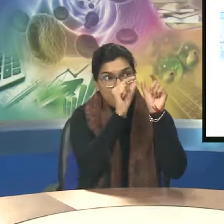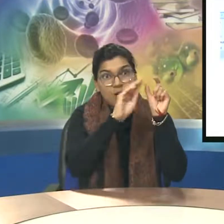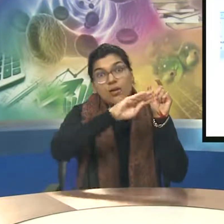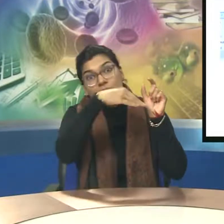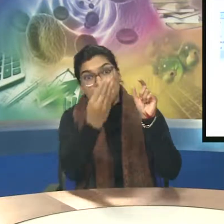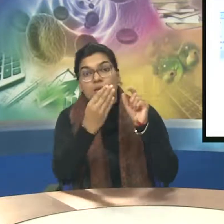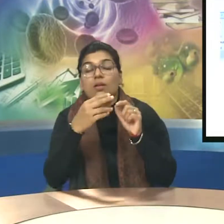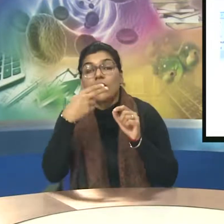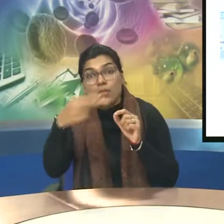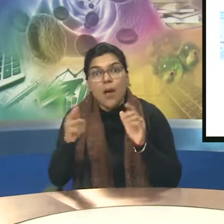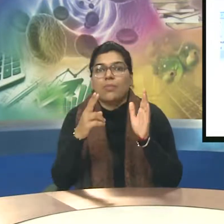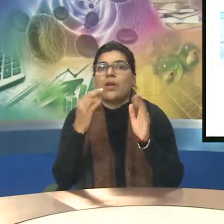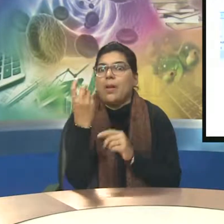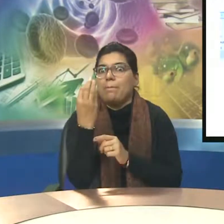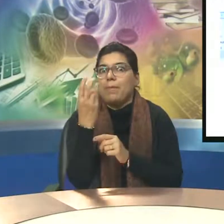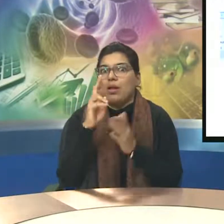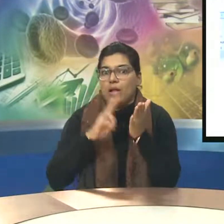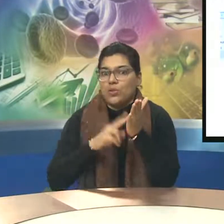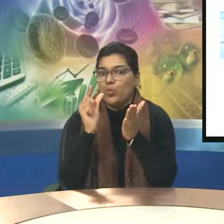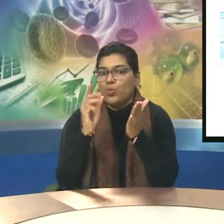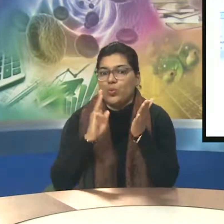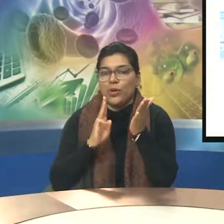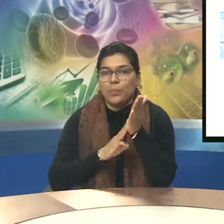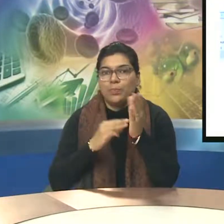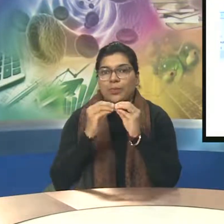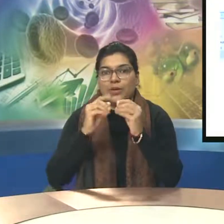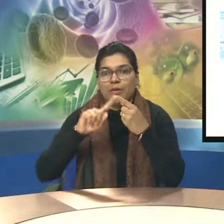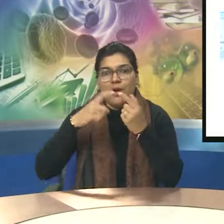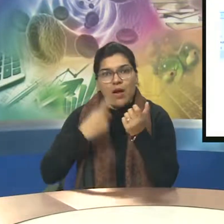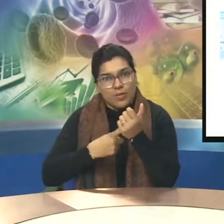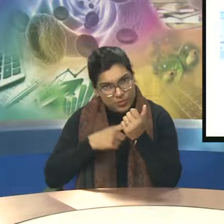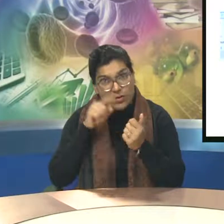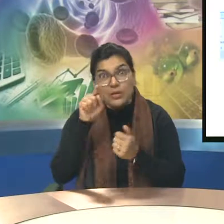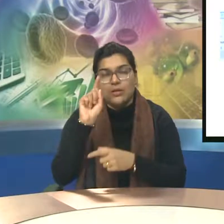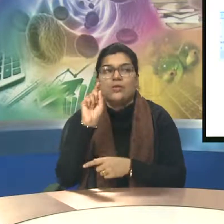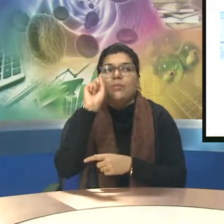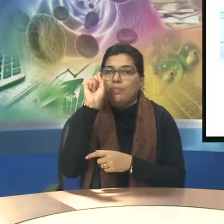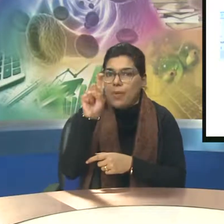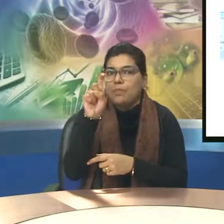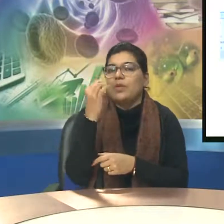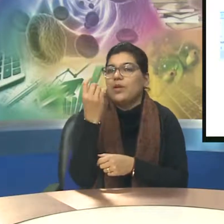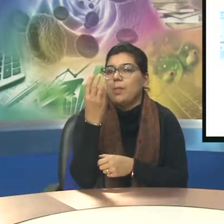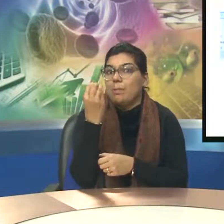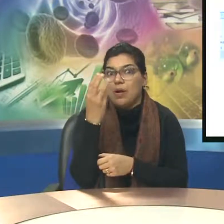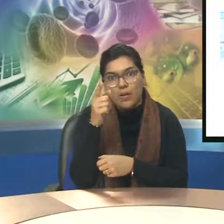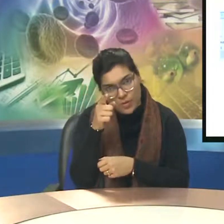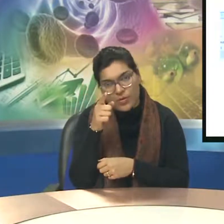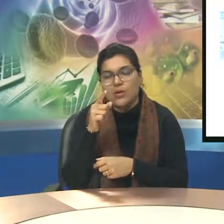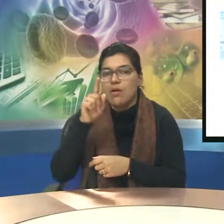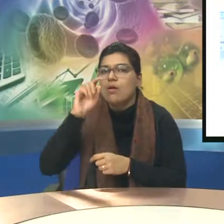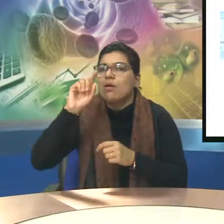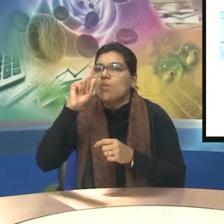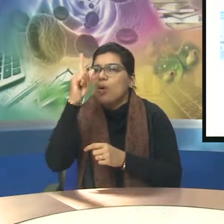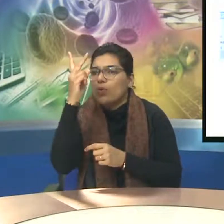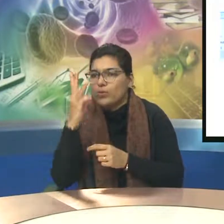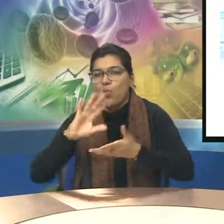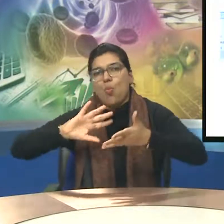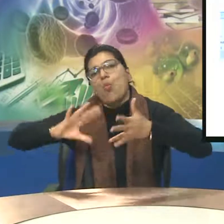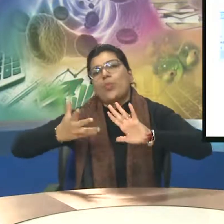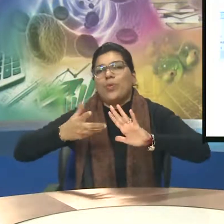to show it in the form of bullets, or if you want to show